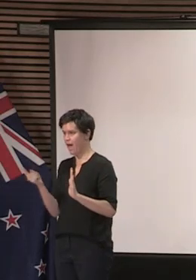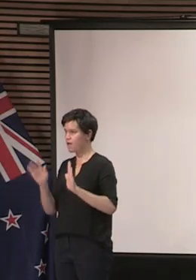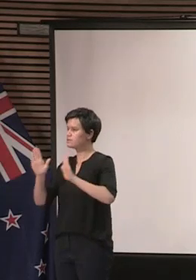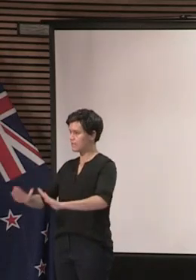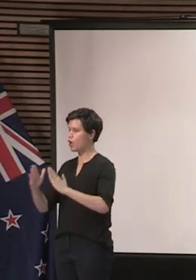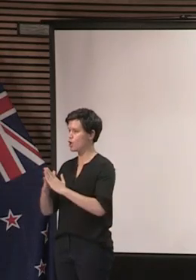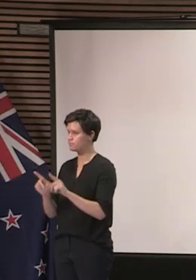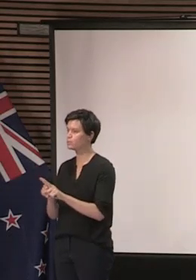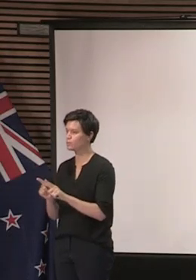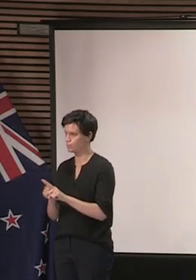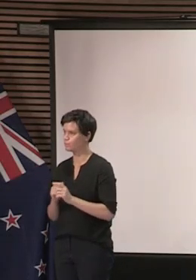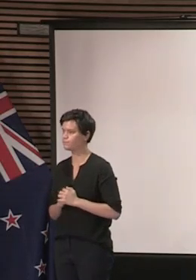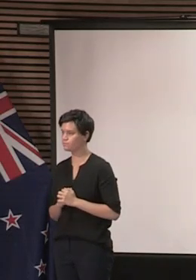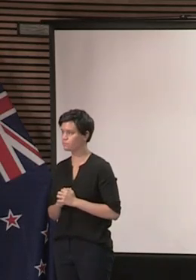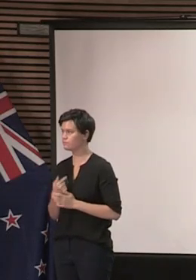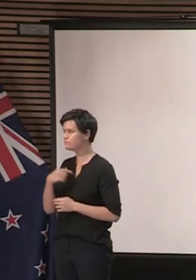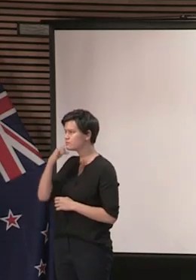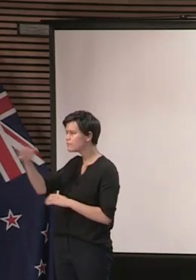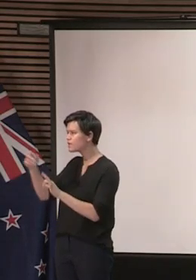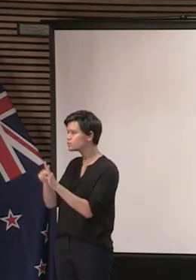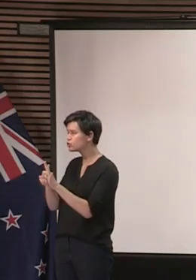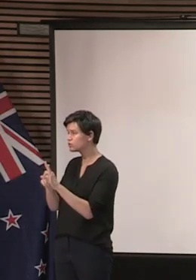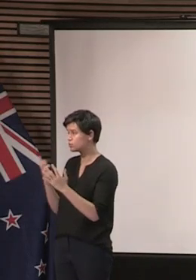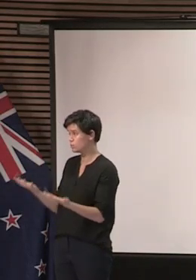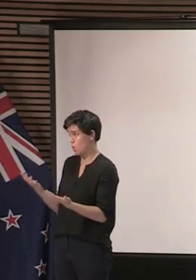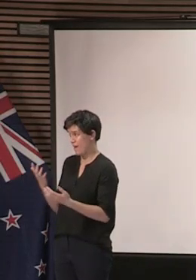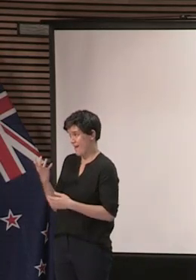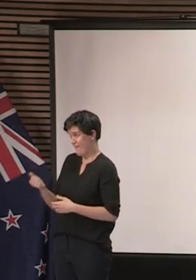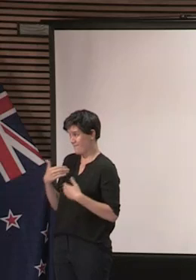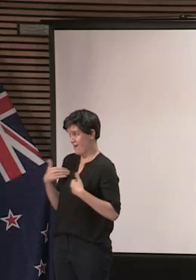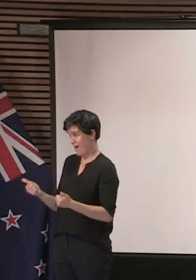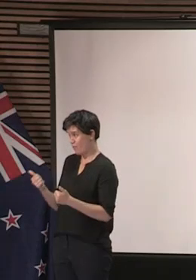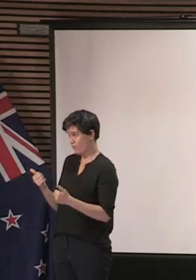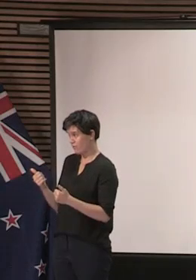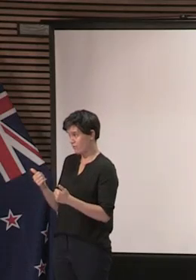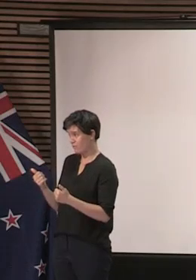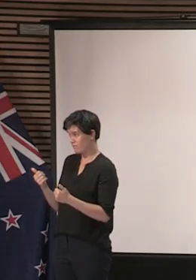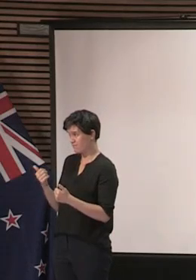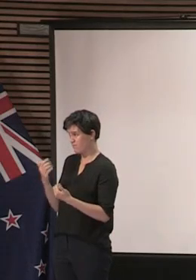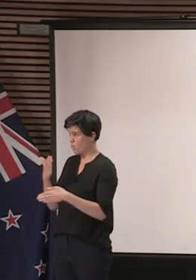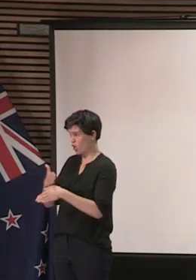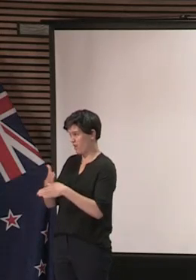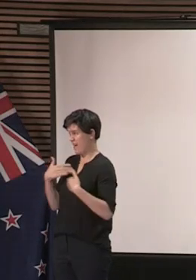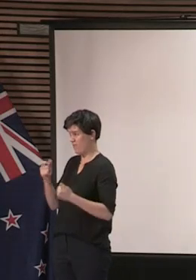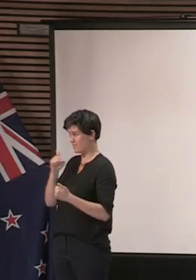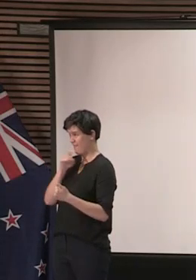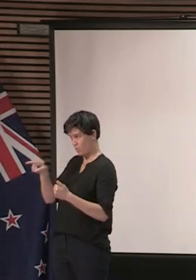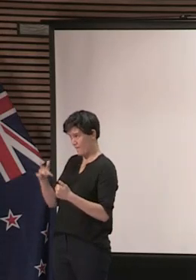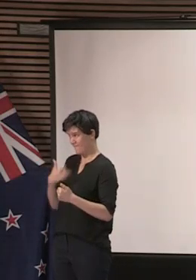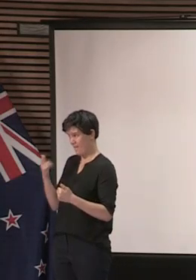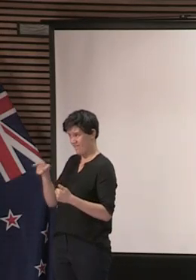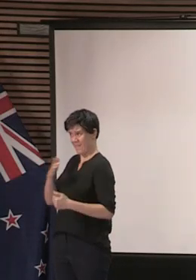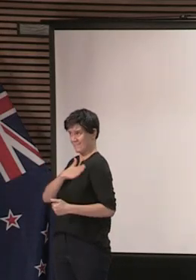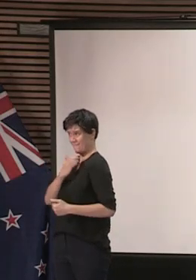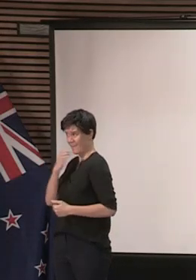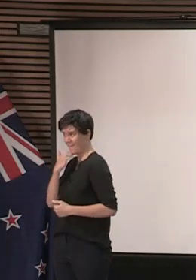Confidence in the processes that are in place to help keep those workers safe? I am confident because I know that, and from my own time at a local